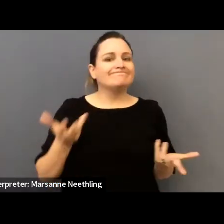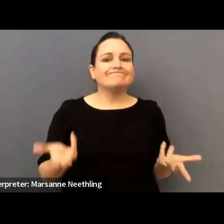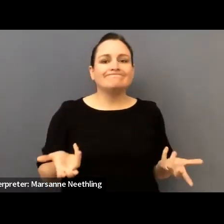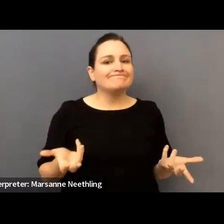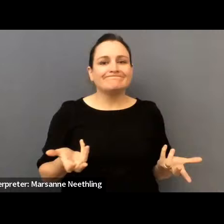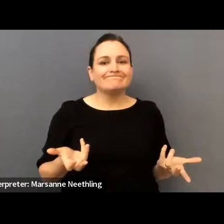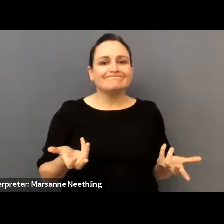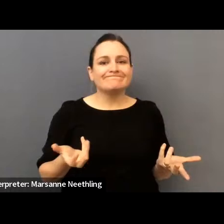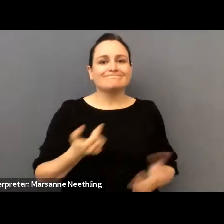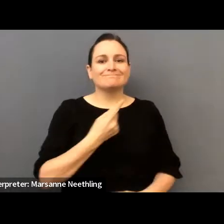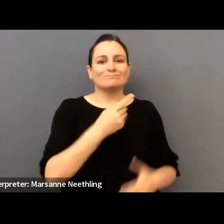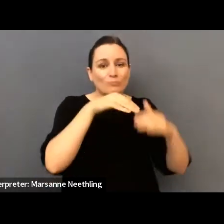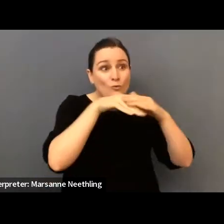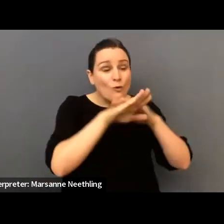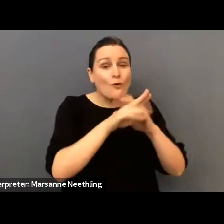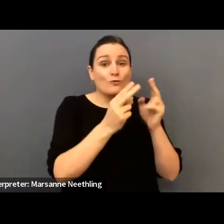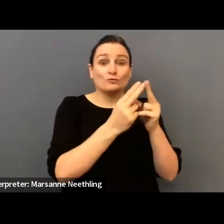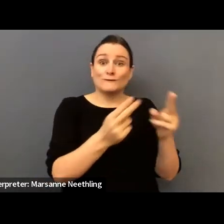to